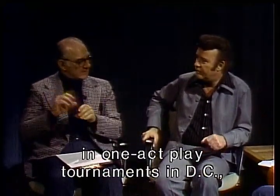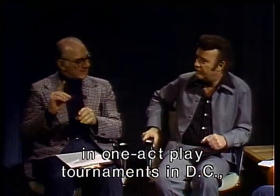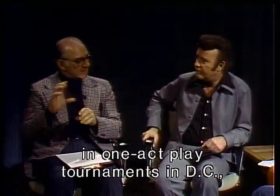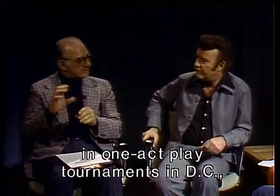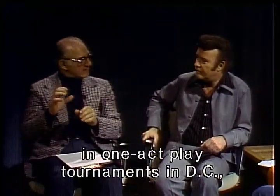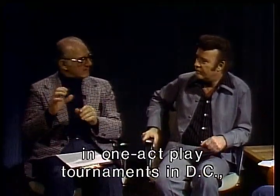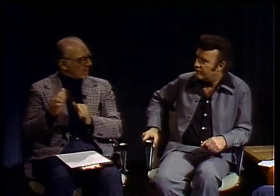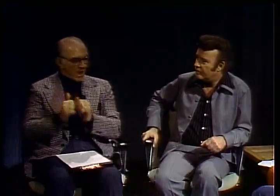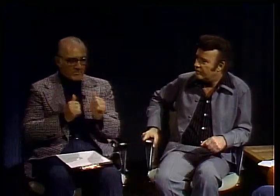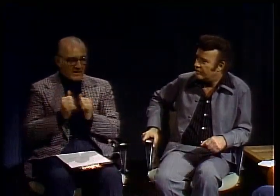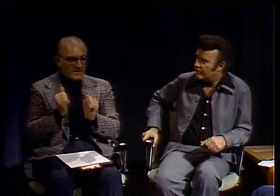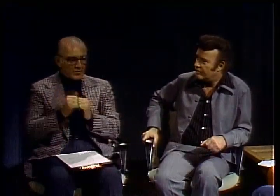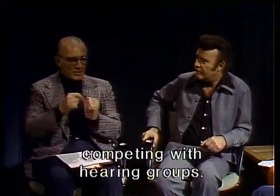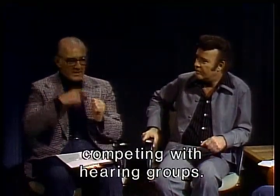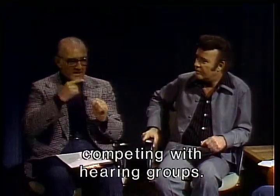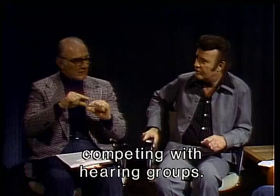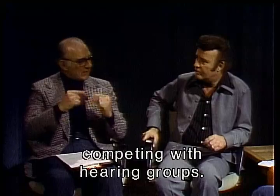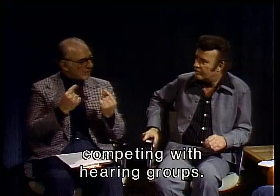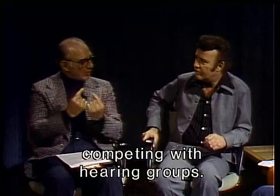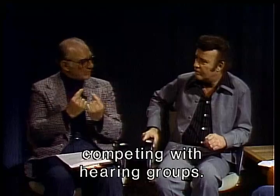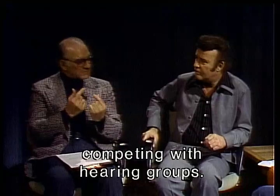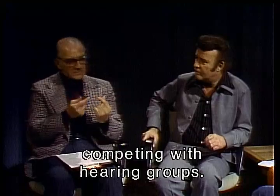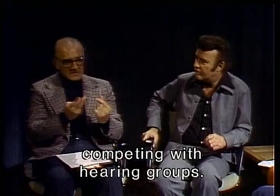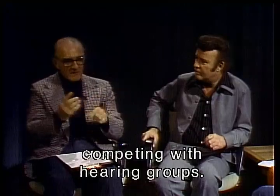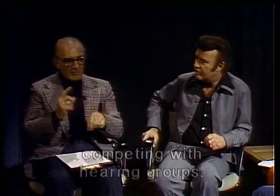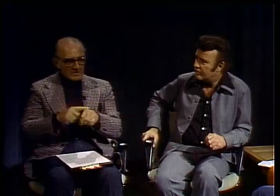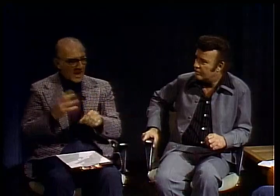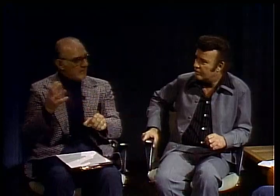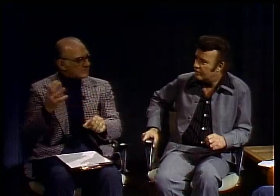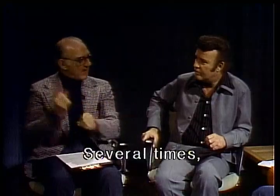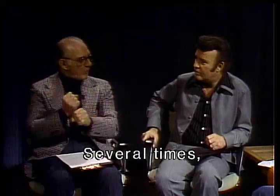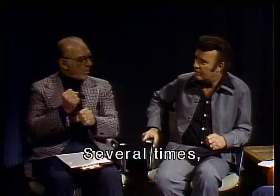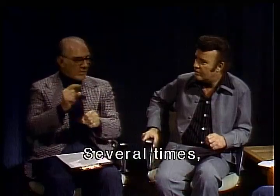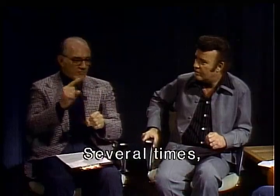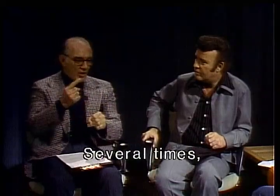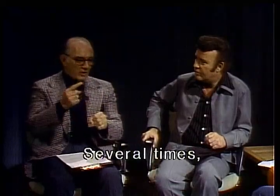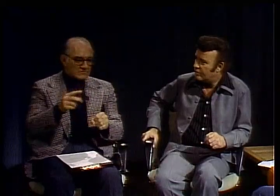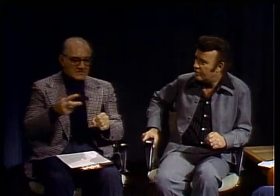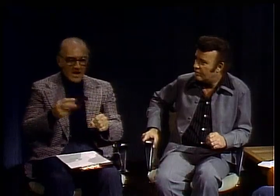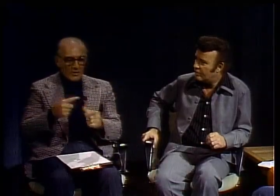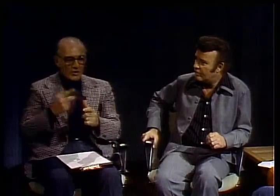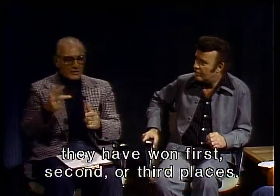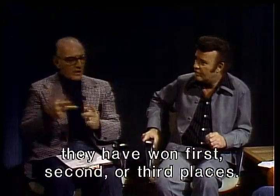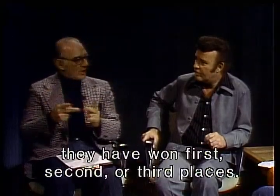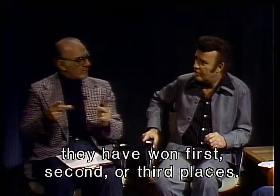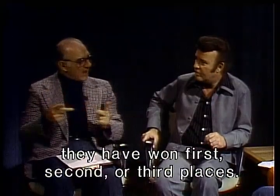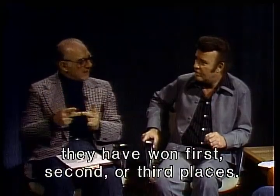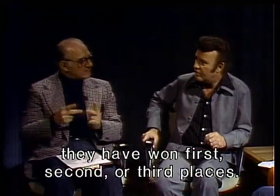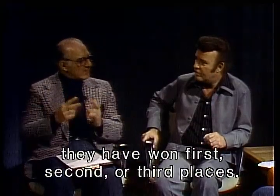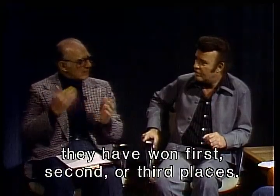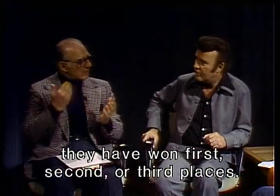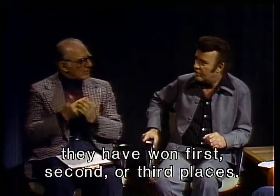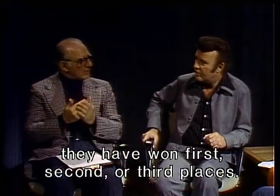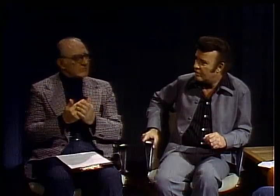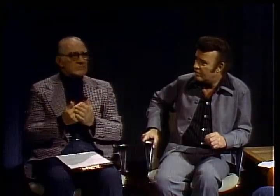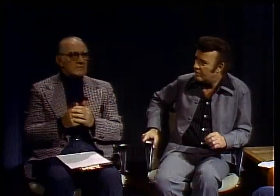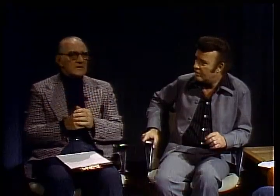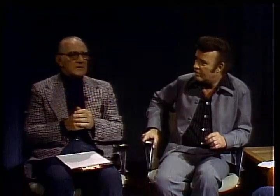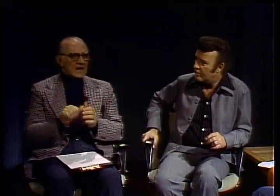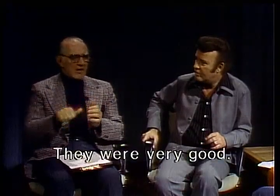D.C., competing with hearing groups several times. They've won first or third place, very good. There are